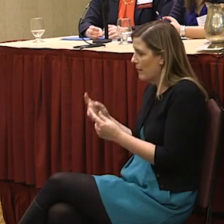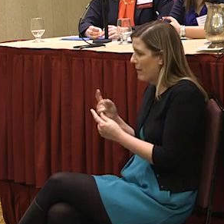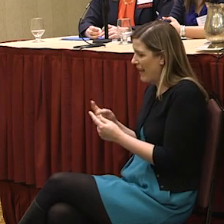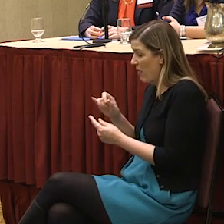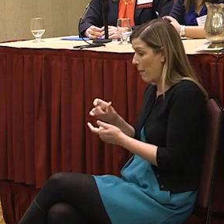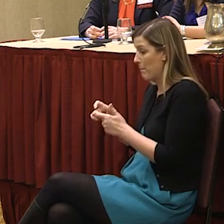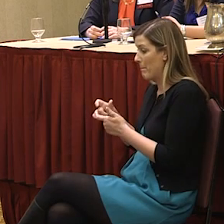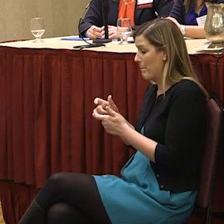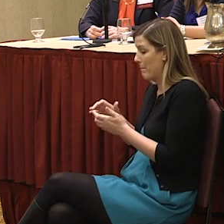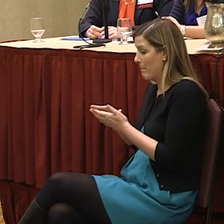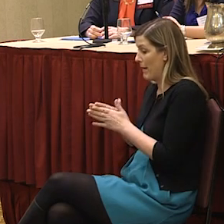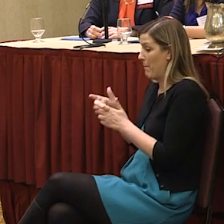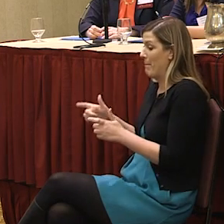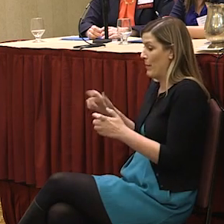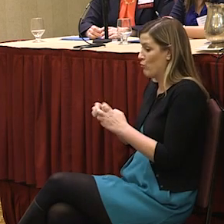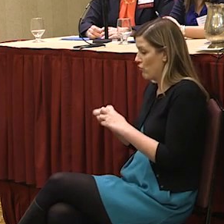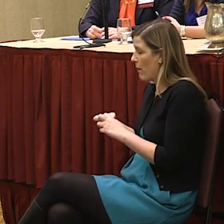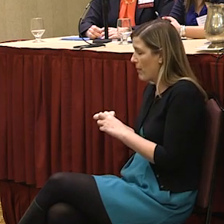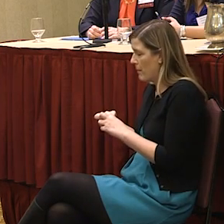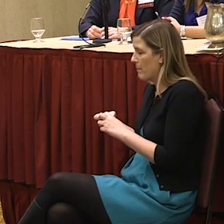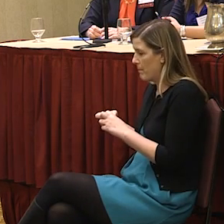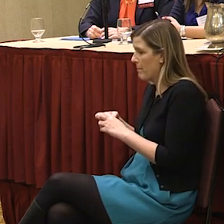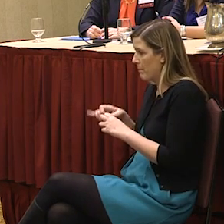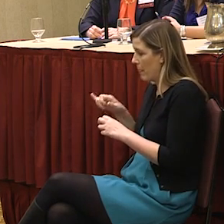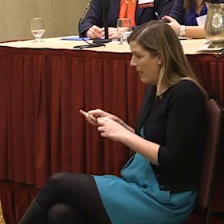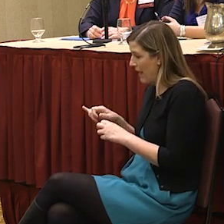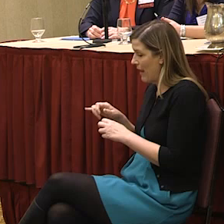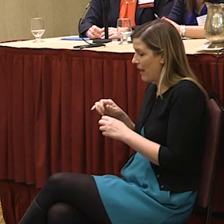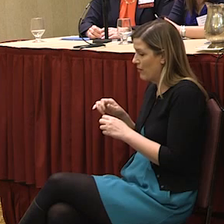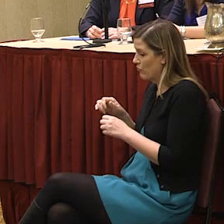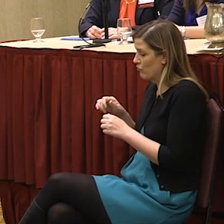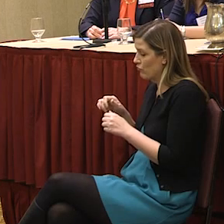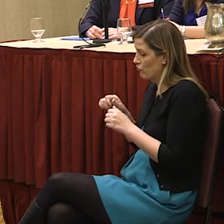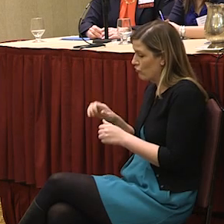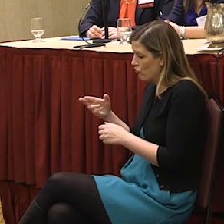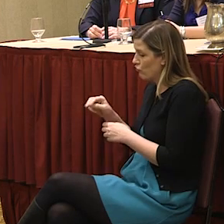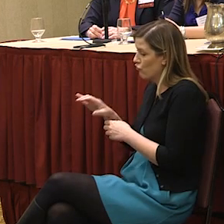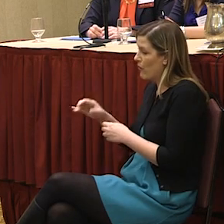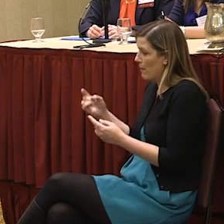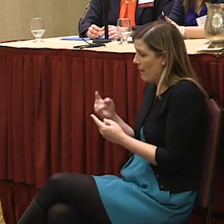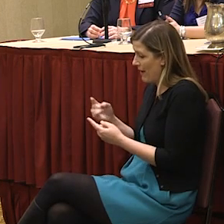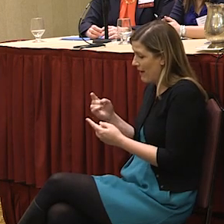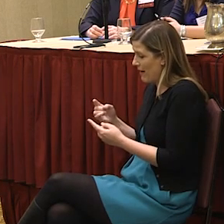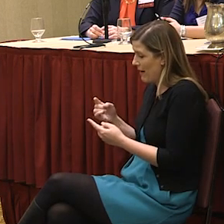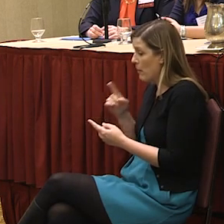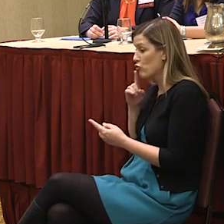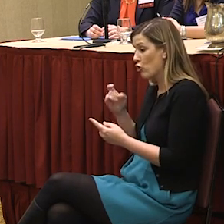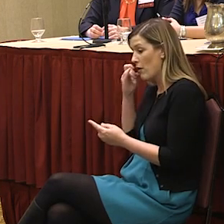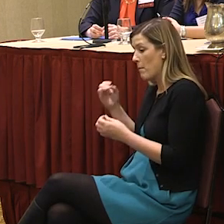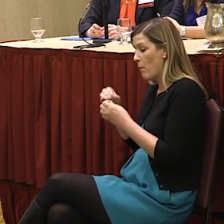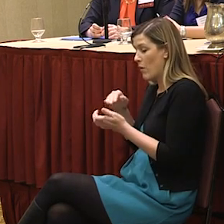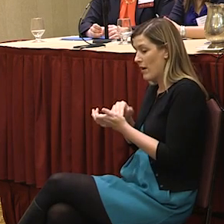It's becoming a multi-million, billion-dollar industry treating chronic pain. So I'm sure if more physicians were aware of